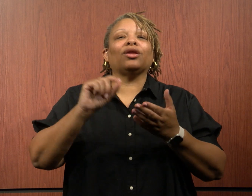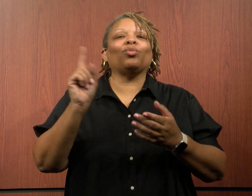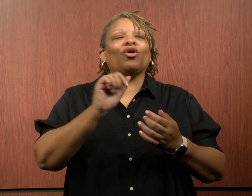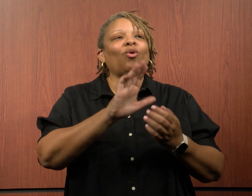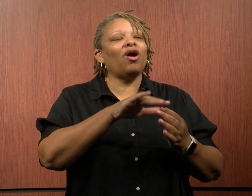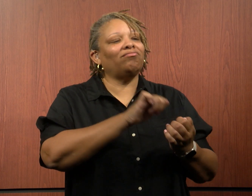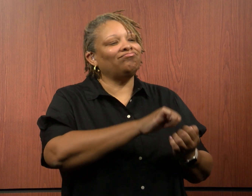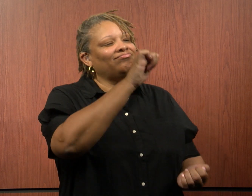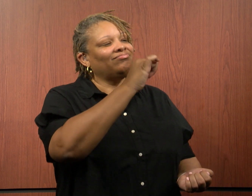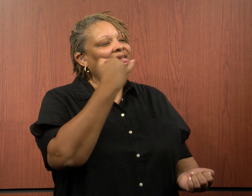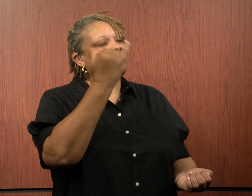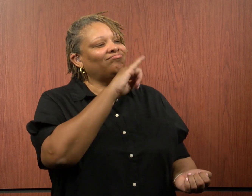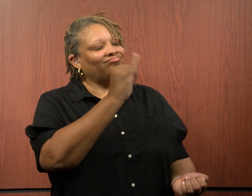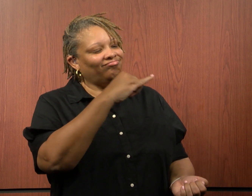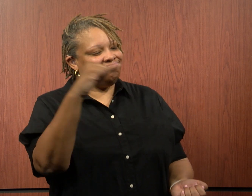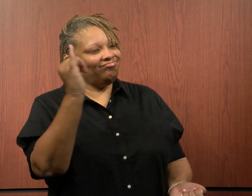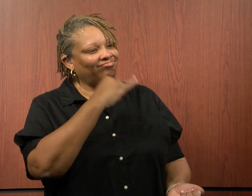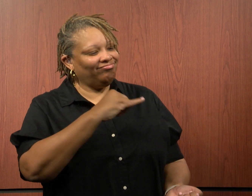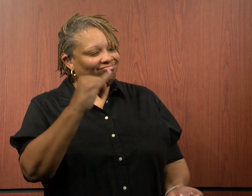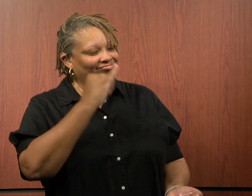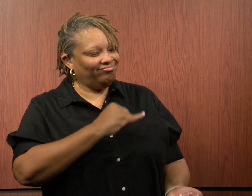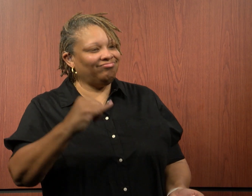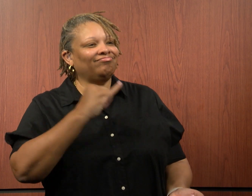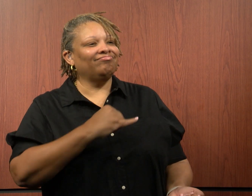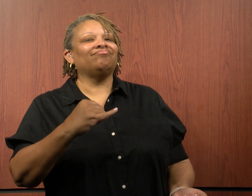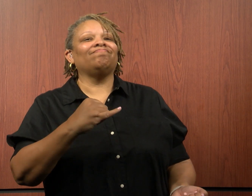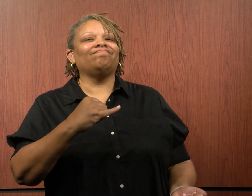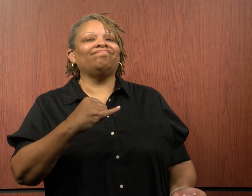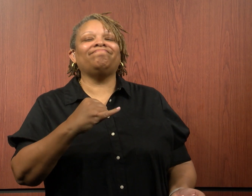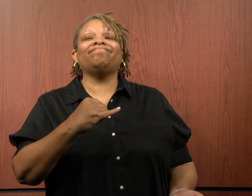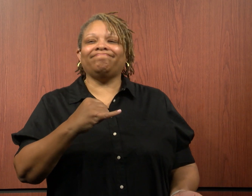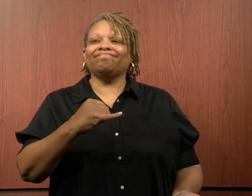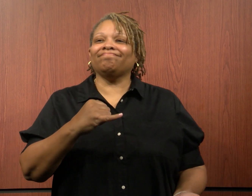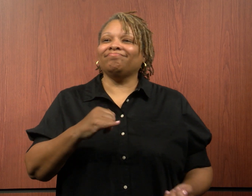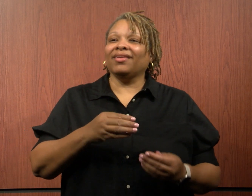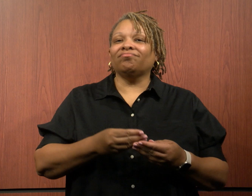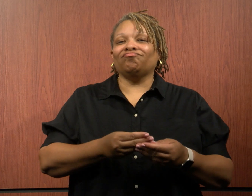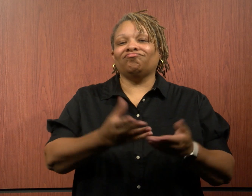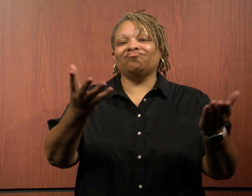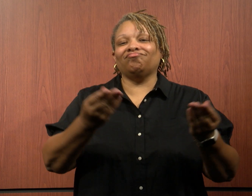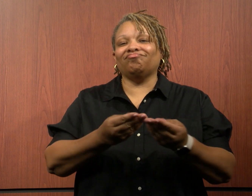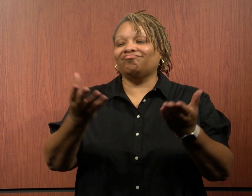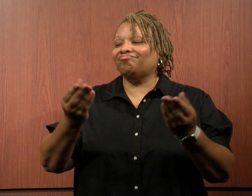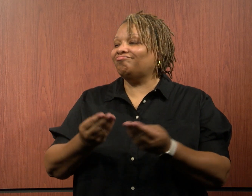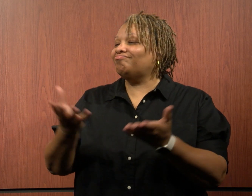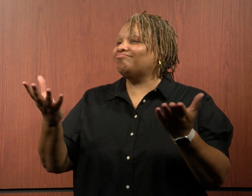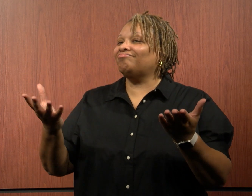scroll. Often it was dictated and then reviewed by the author before being delivered by a trusted